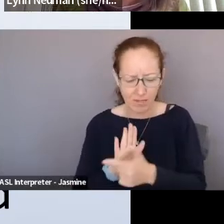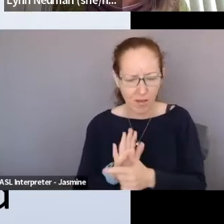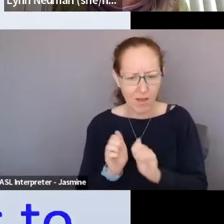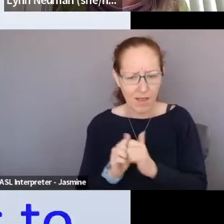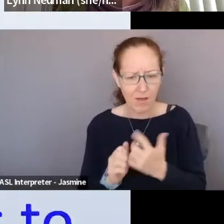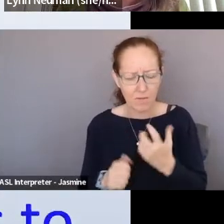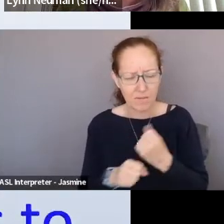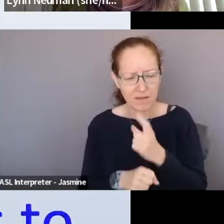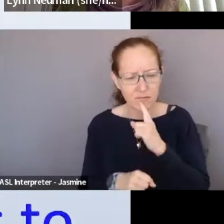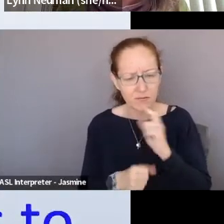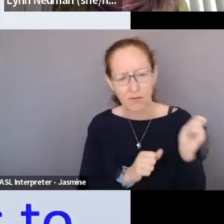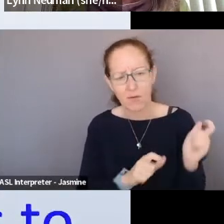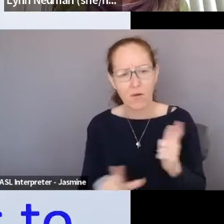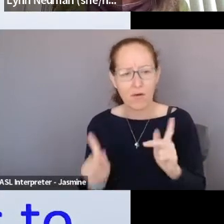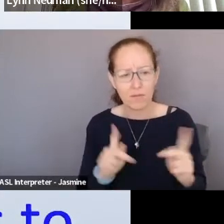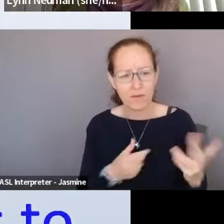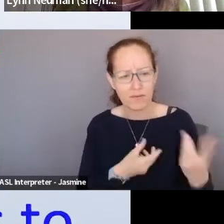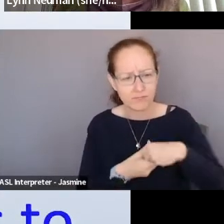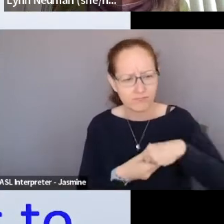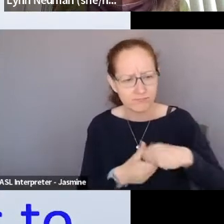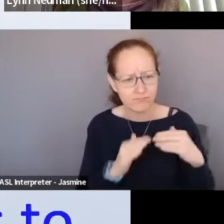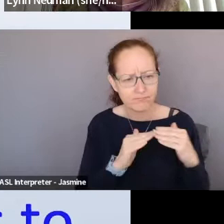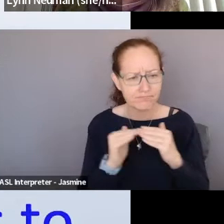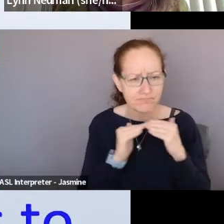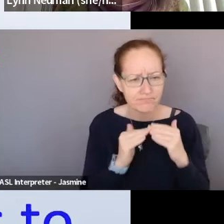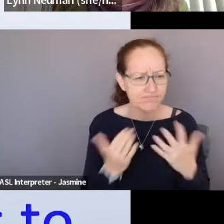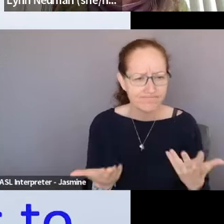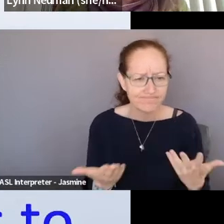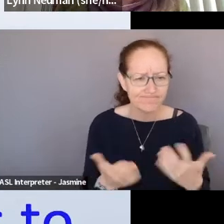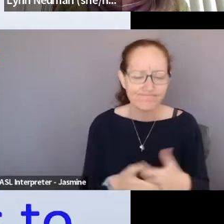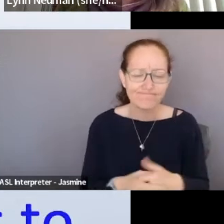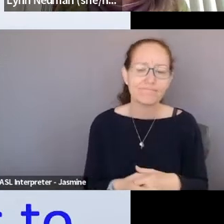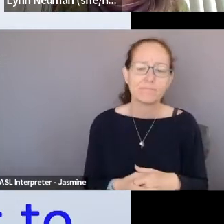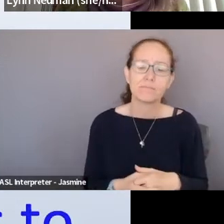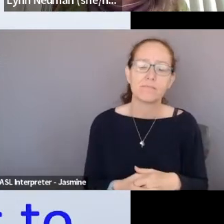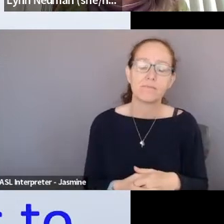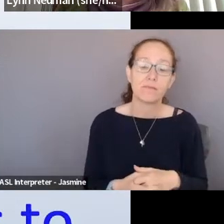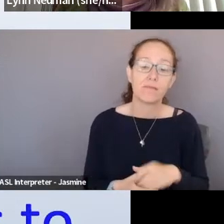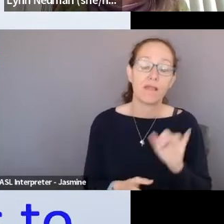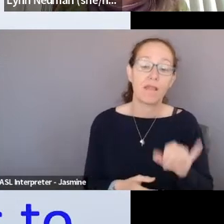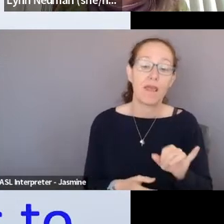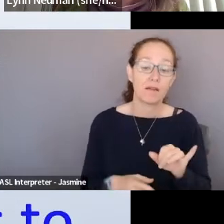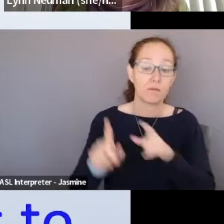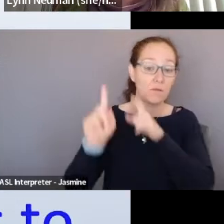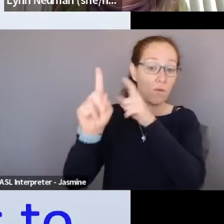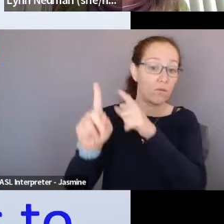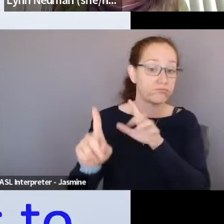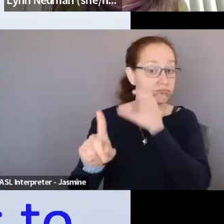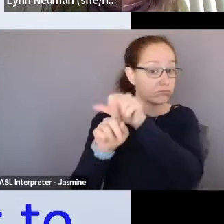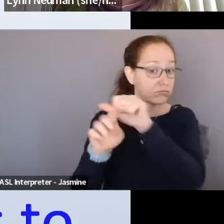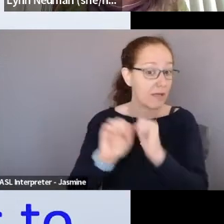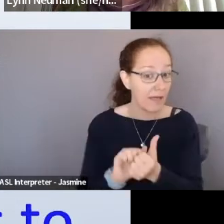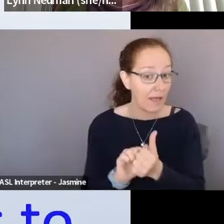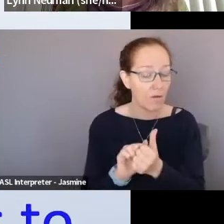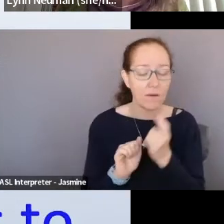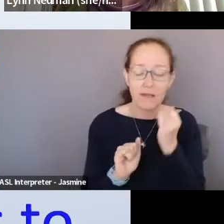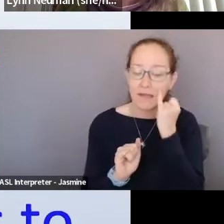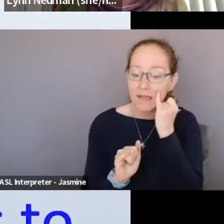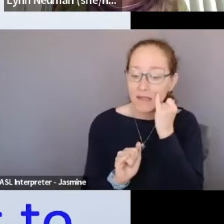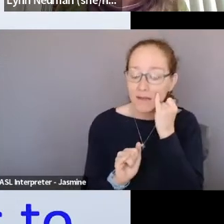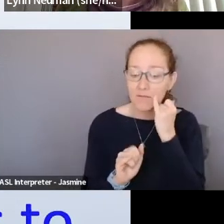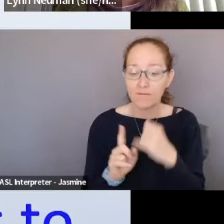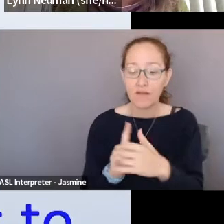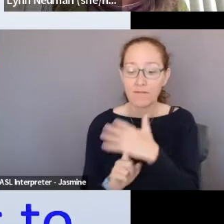slide. This goal will be achieved when everyone enjoys the same degree of protection from environmental and